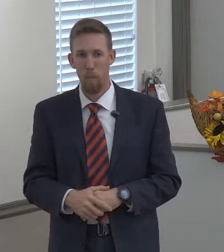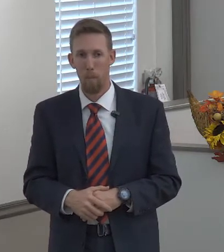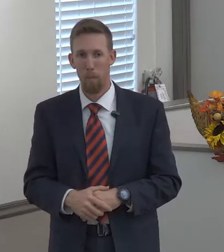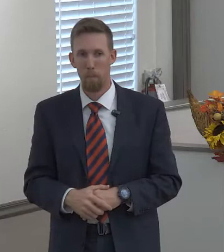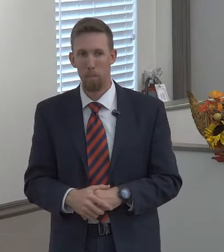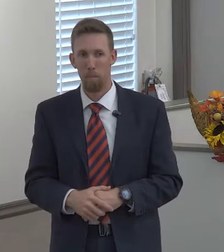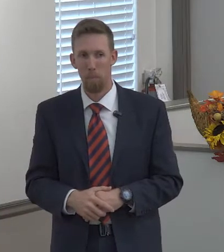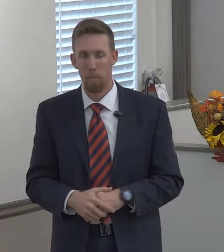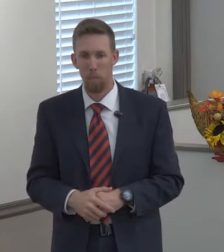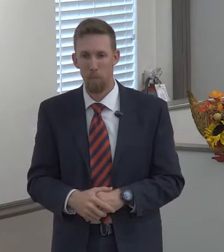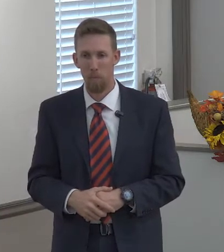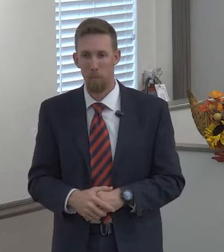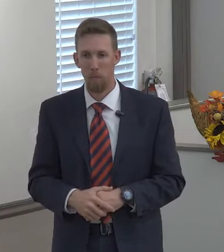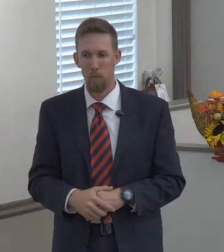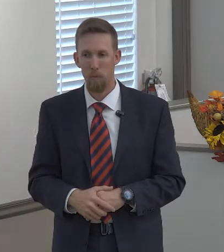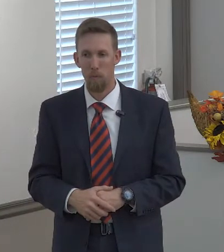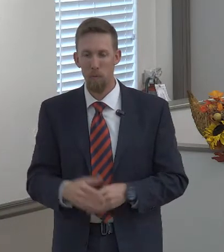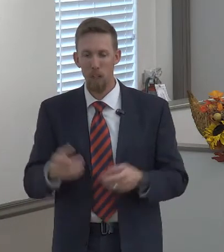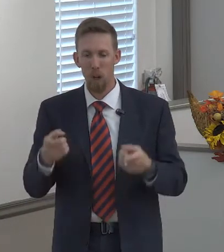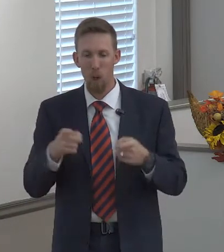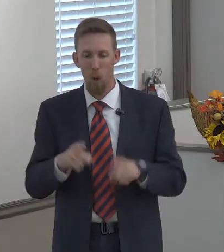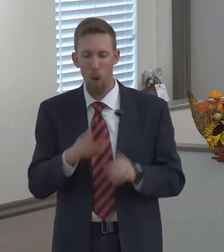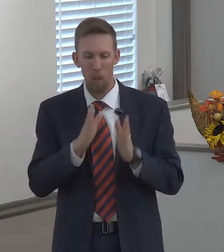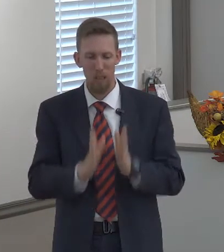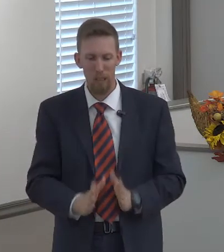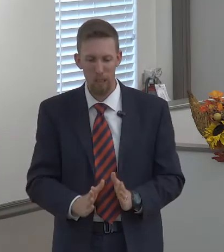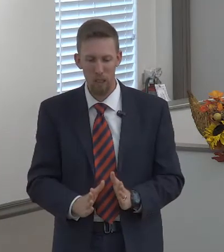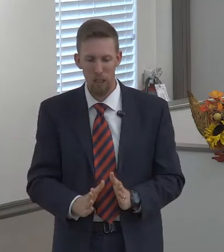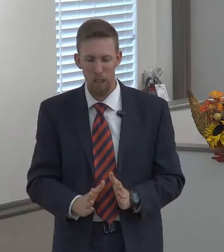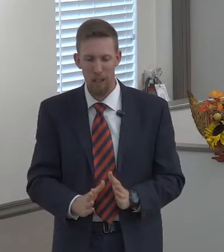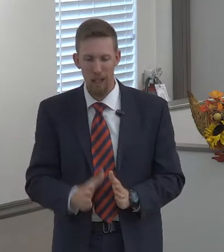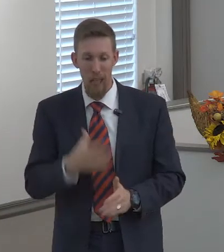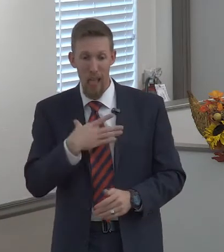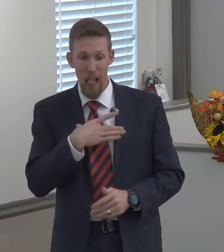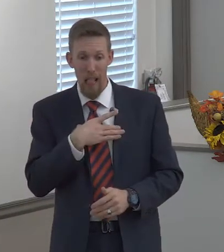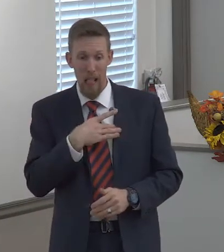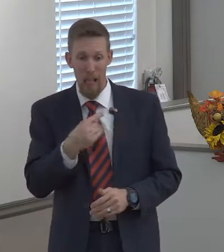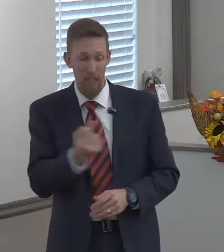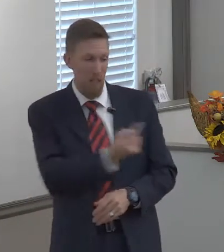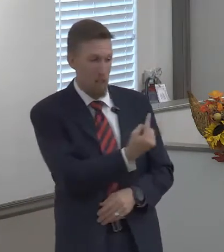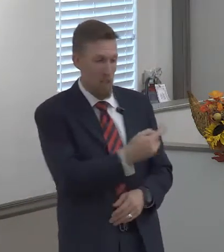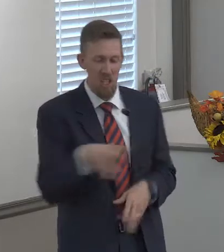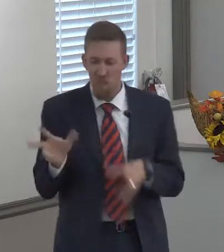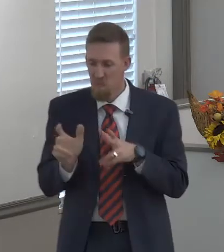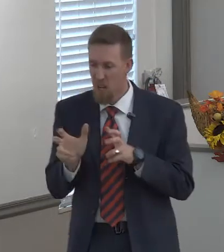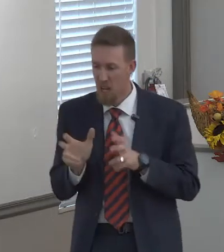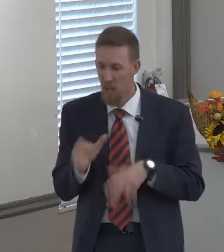And even though you didn't do it so that somebody could just lavish praise all over the top of you,